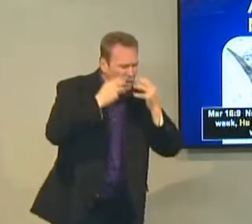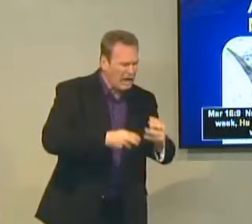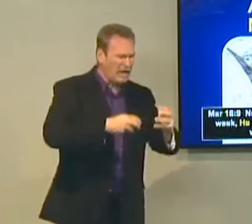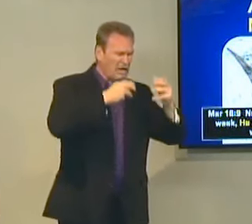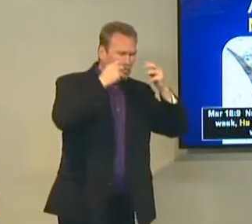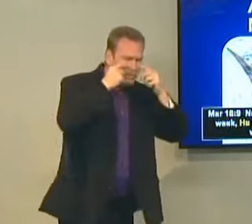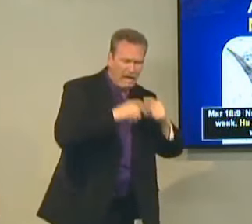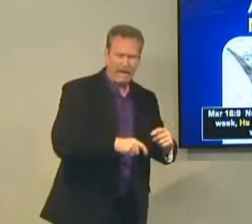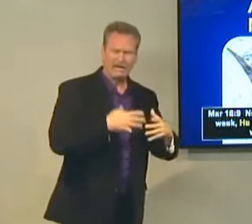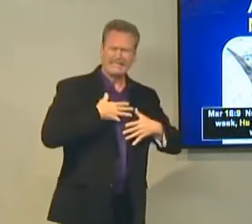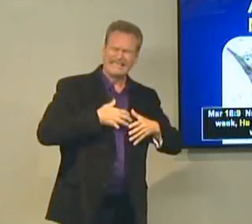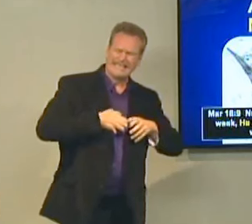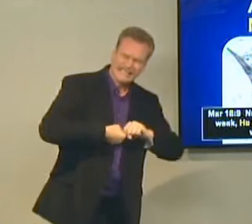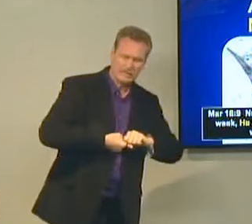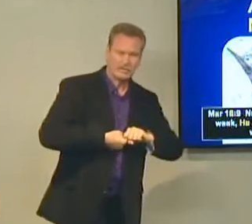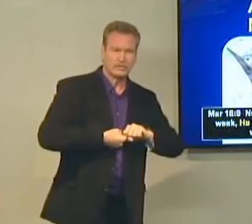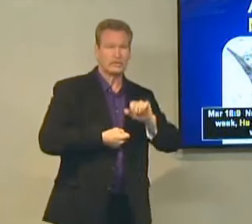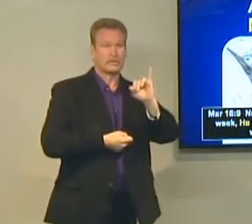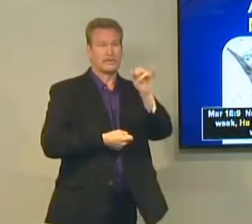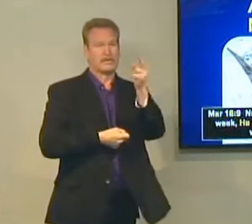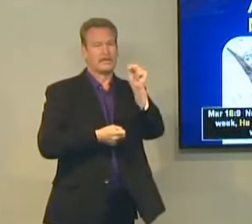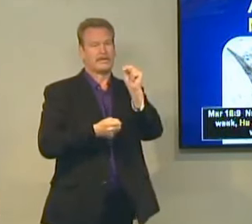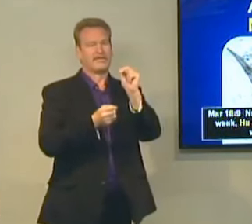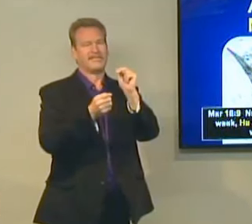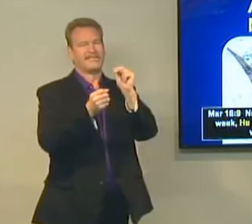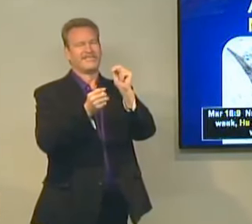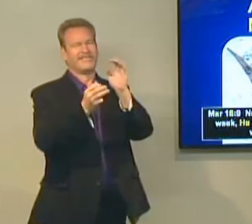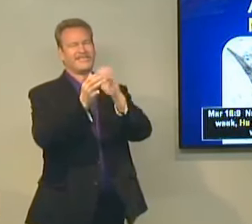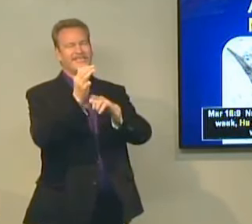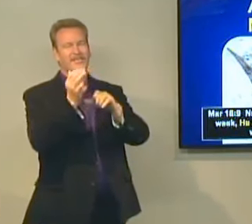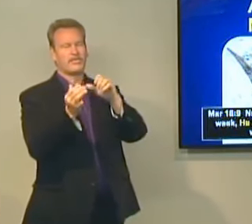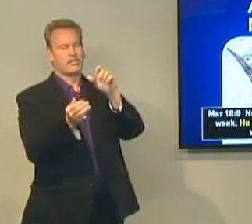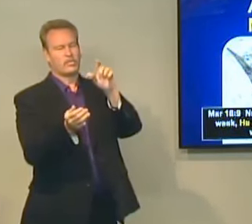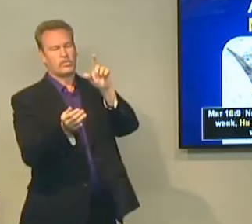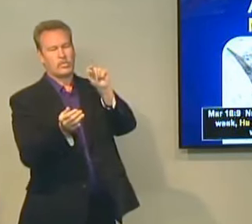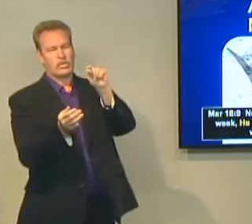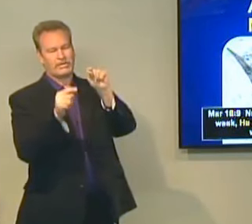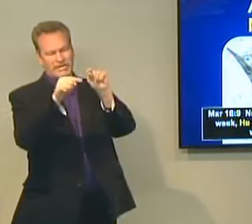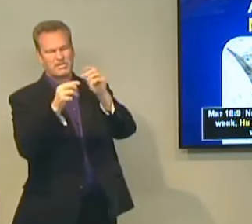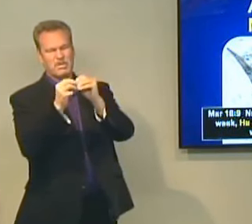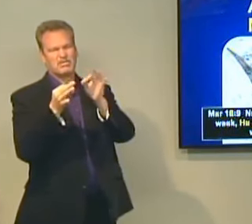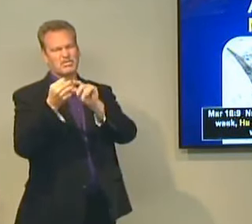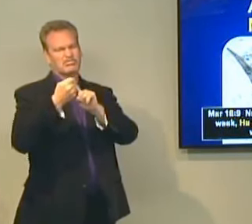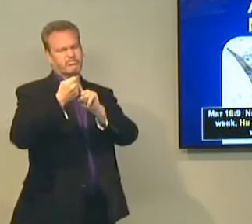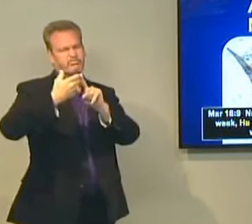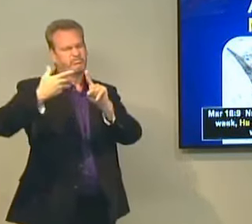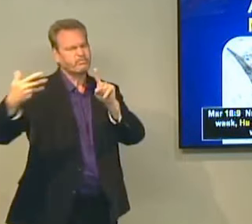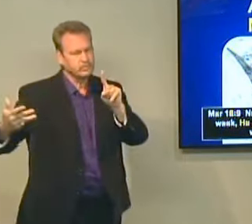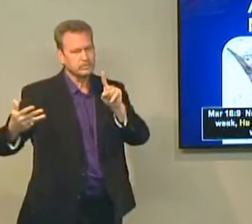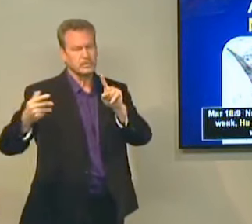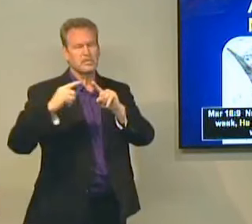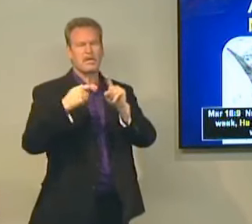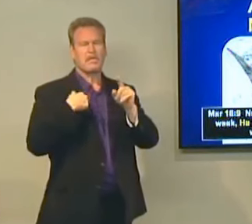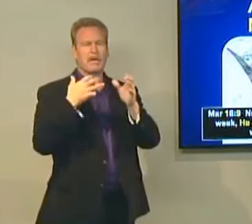that we read that there was women. Who were crying and heartbroken and sorrowful. In John chapter 20. There's a more expansion